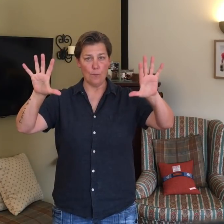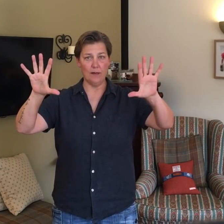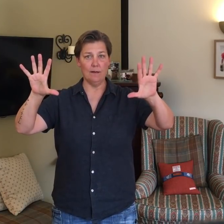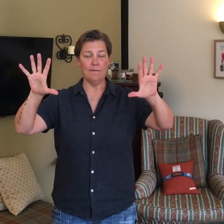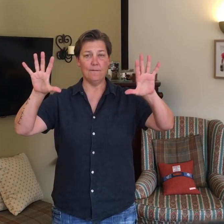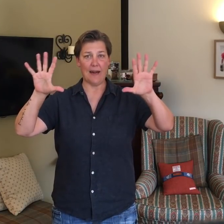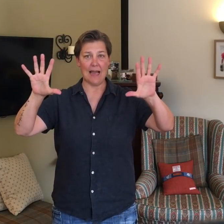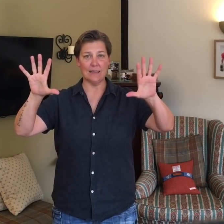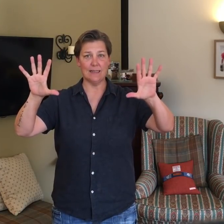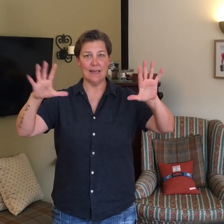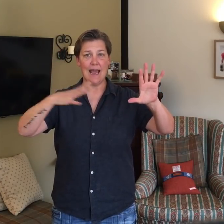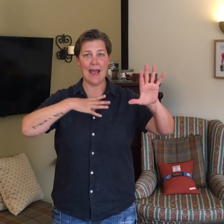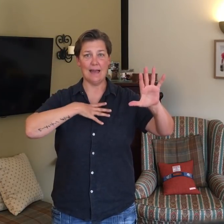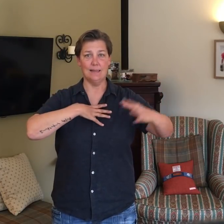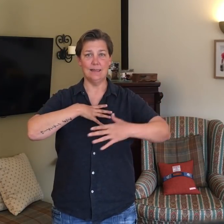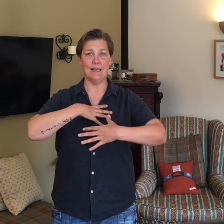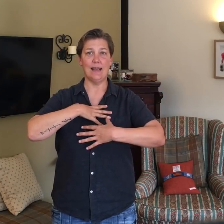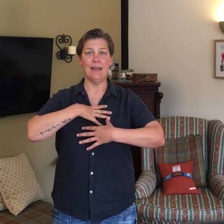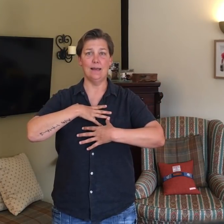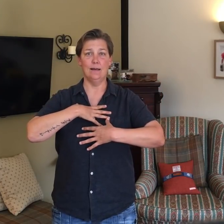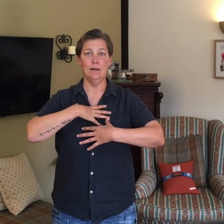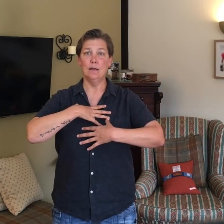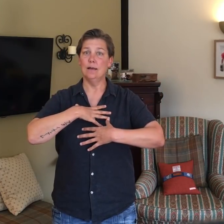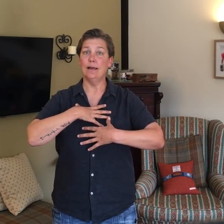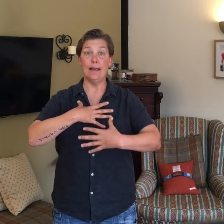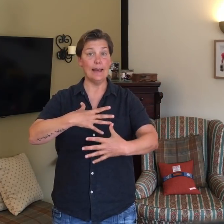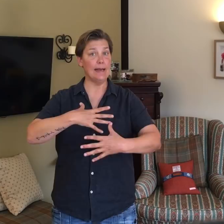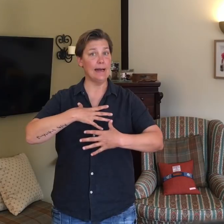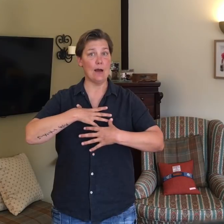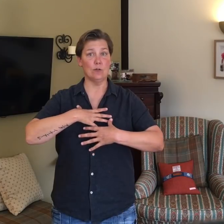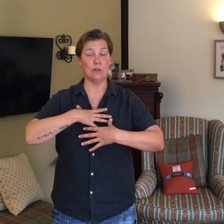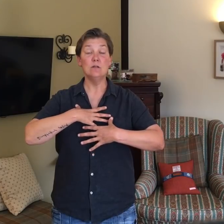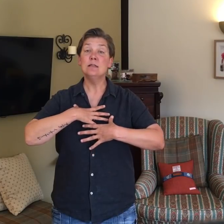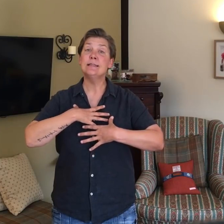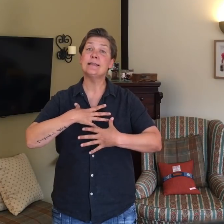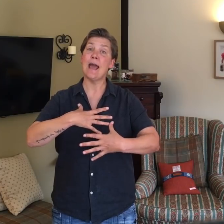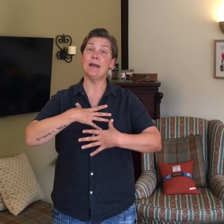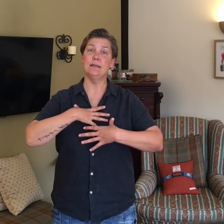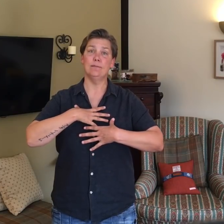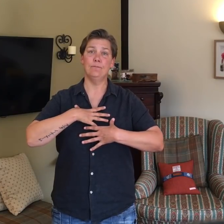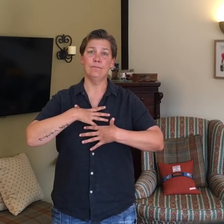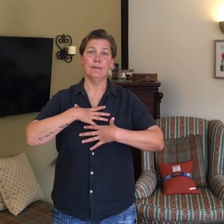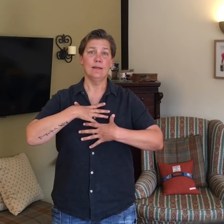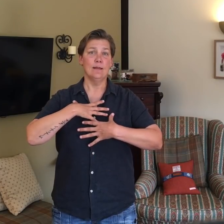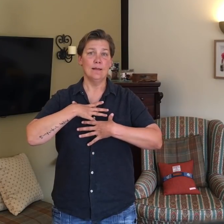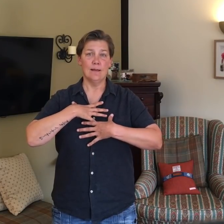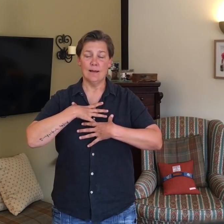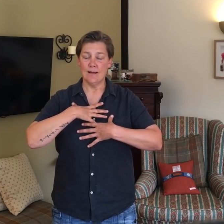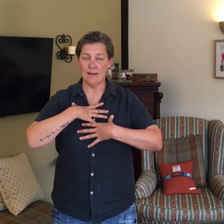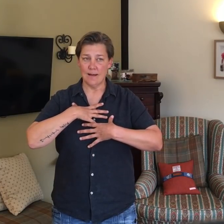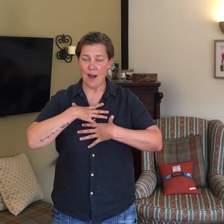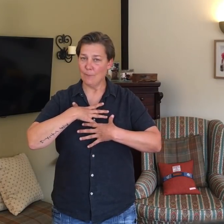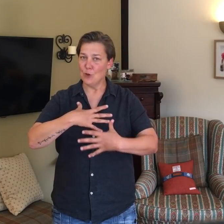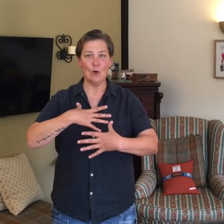Open, flat hands here. In and out. Scared. I'm not